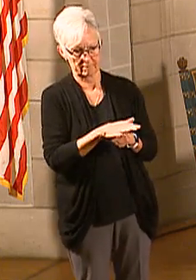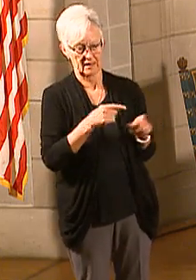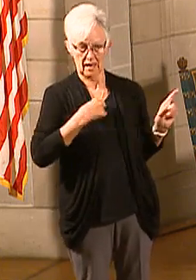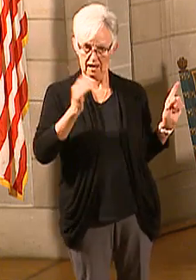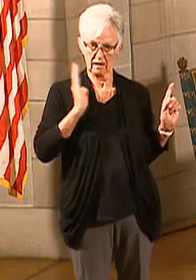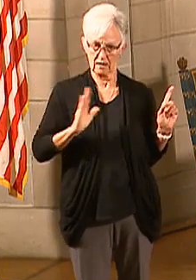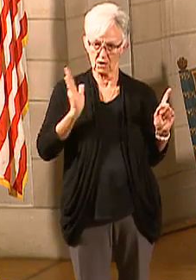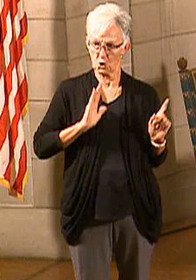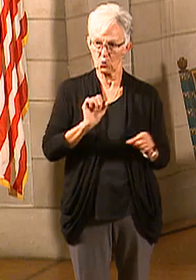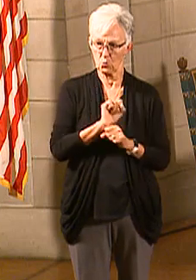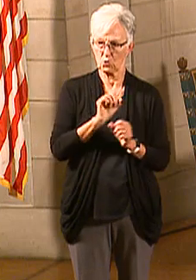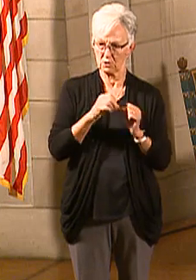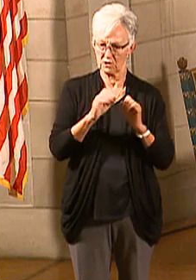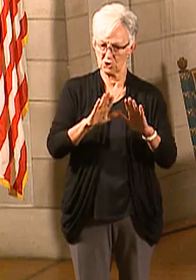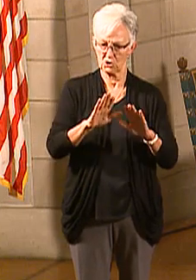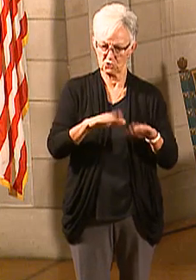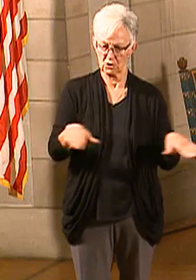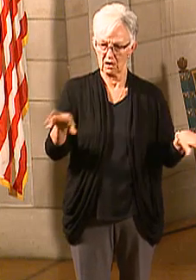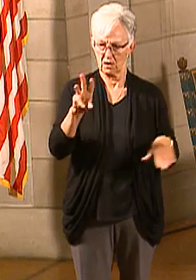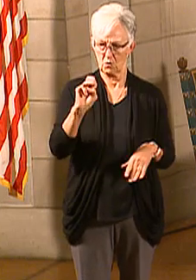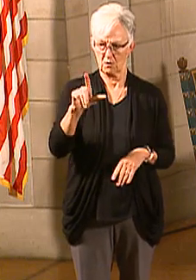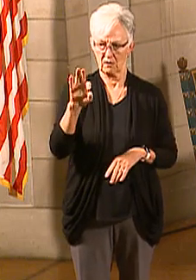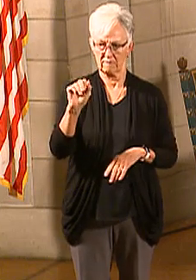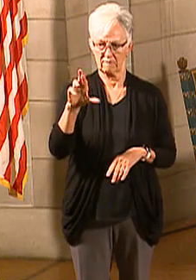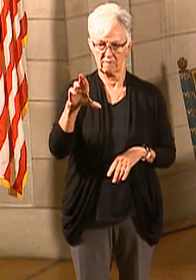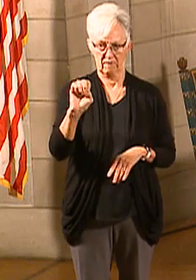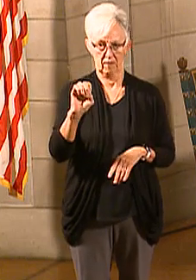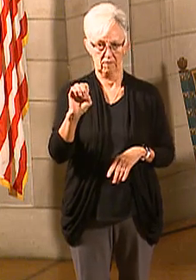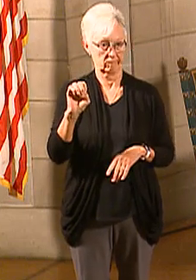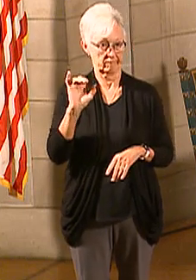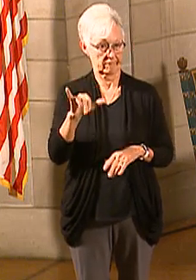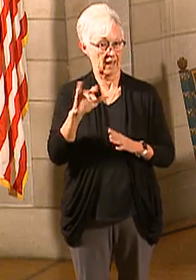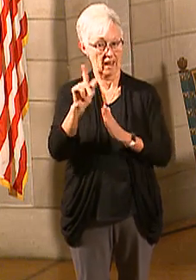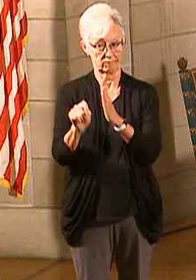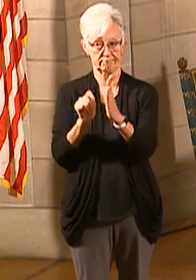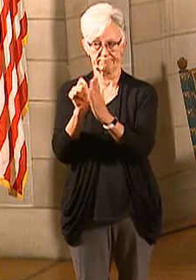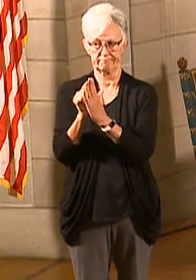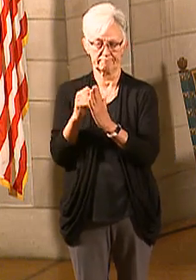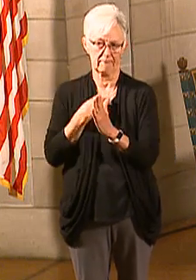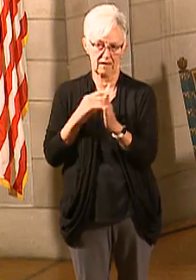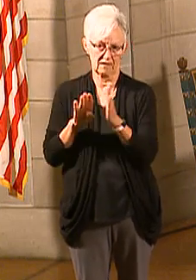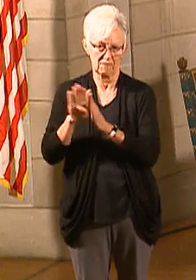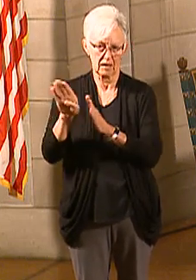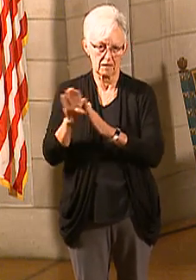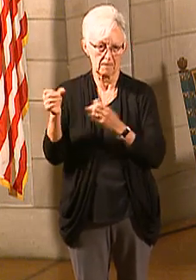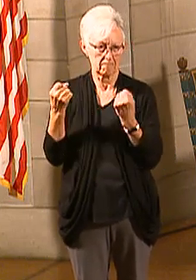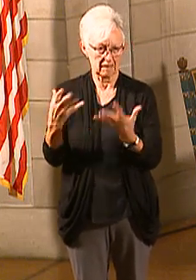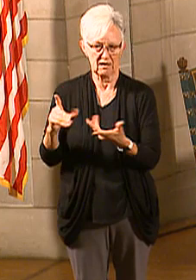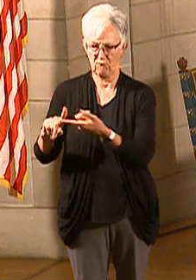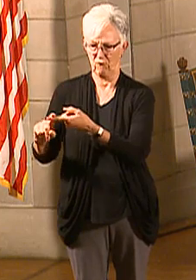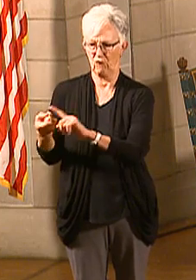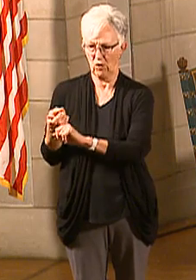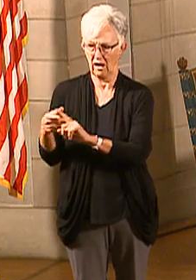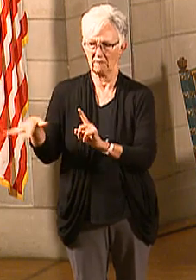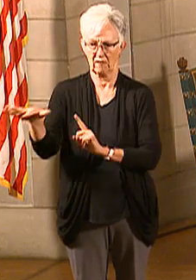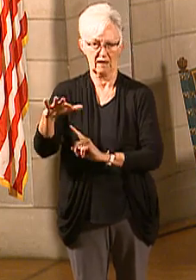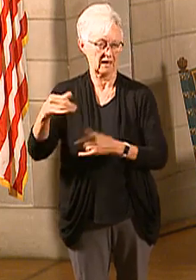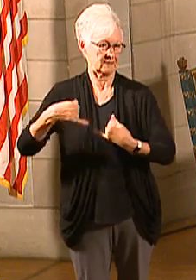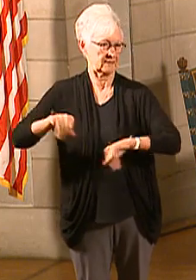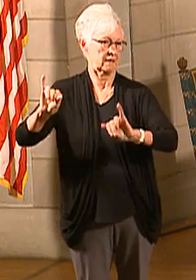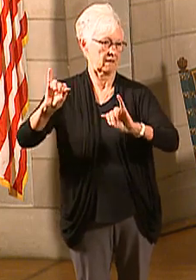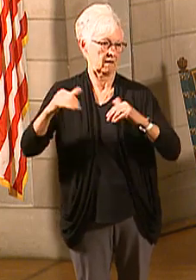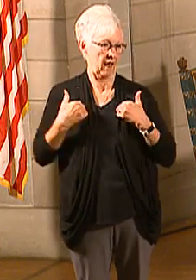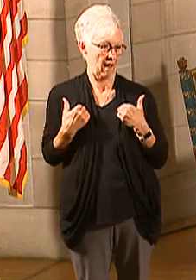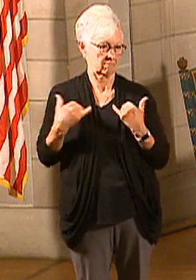welfare. I made so many memories and friendships that stick with me to this day. Despite challenges, seeing the impact that I was able to make on children